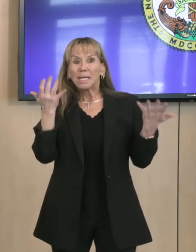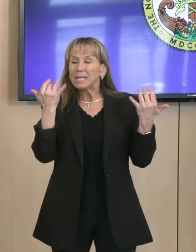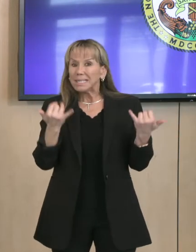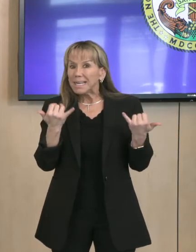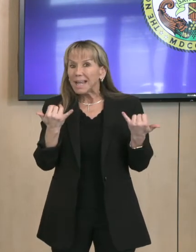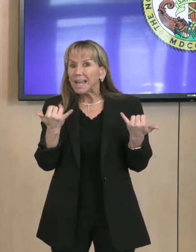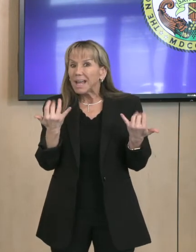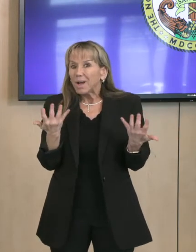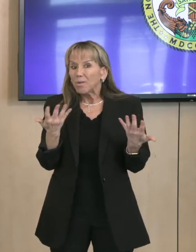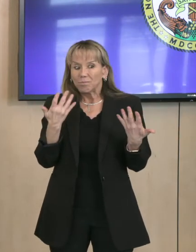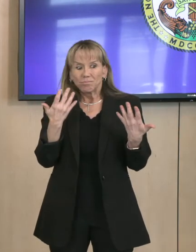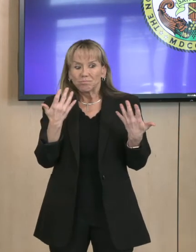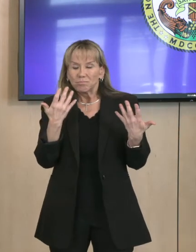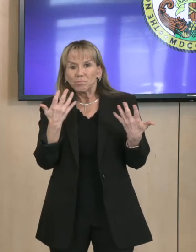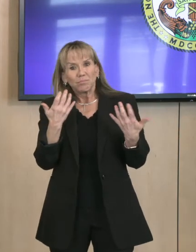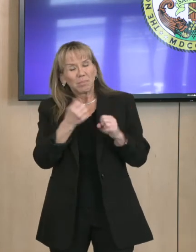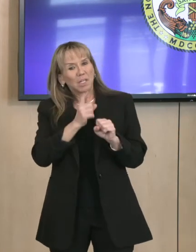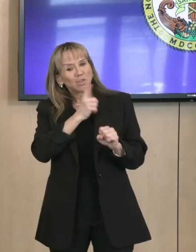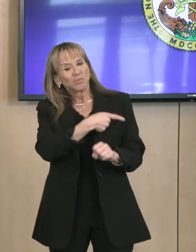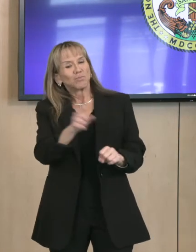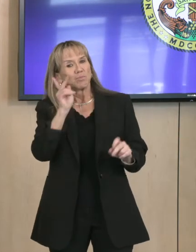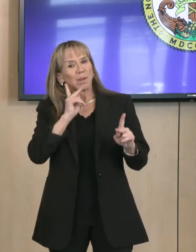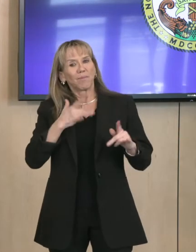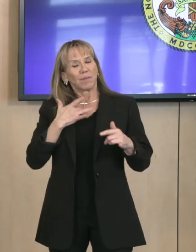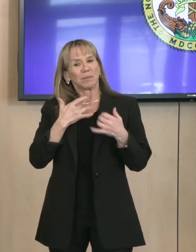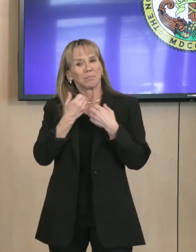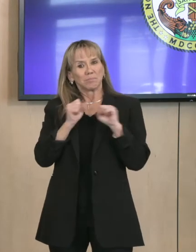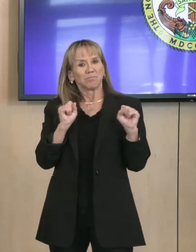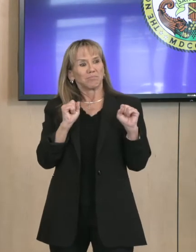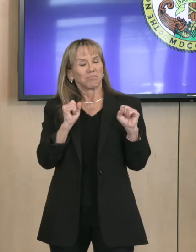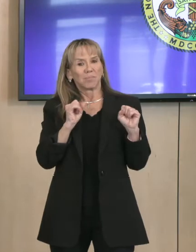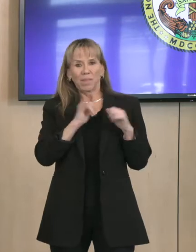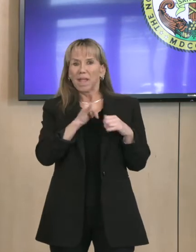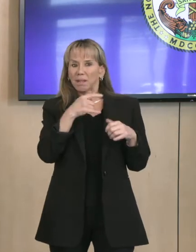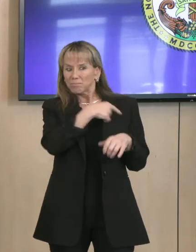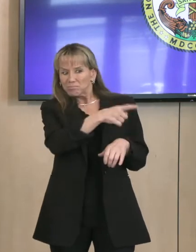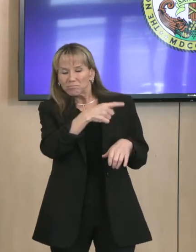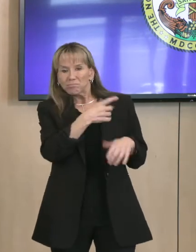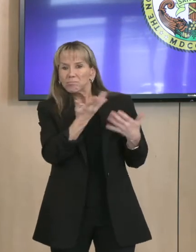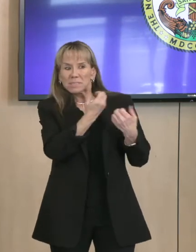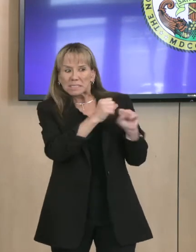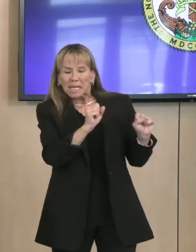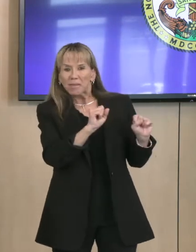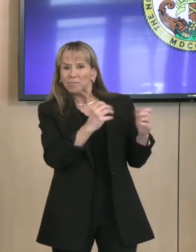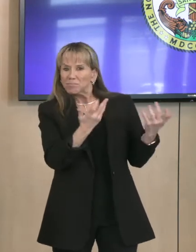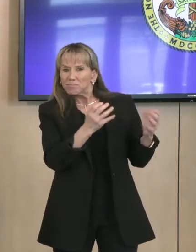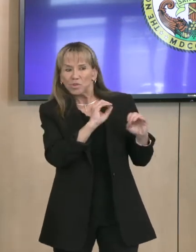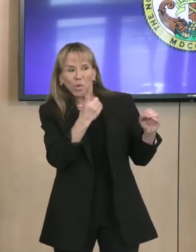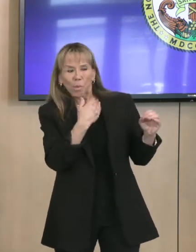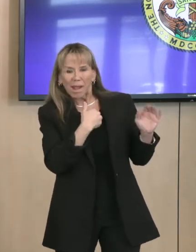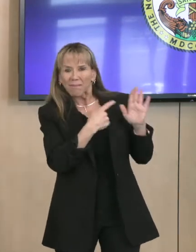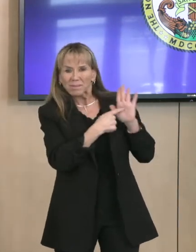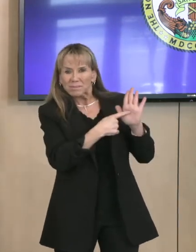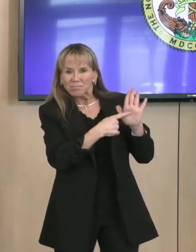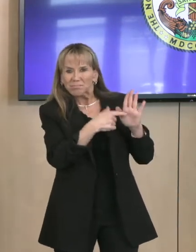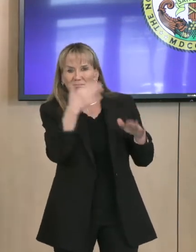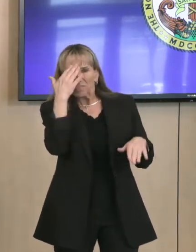really being reassured on the ship that they were safe and no one had symptoms? Okay, Dr. McDonald will answer